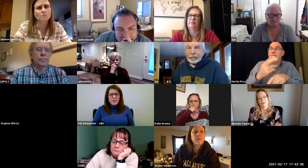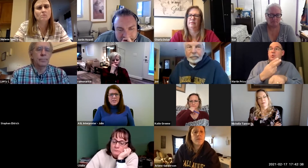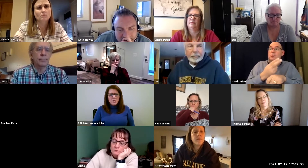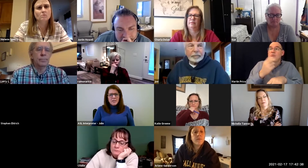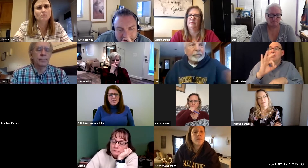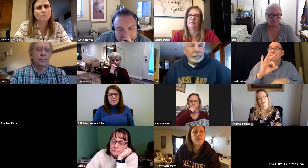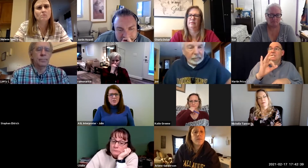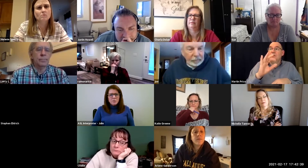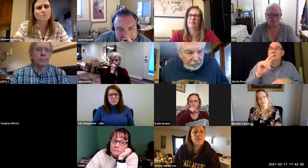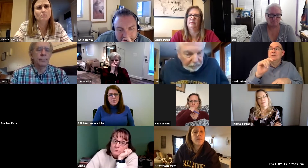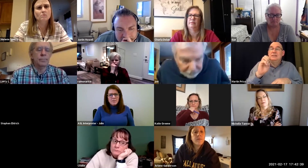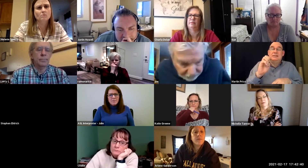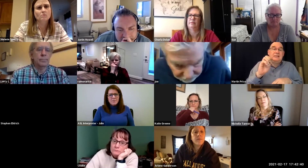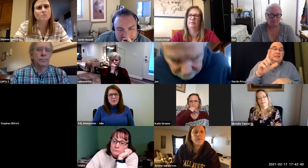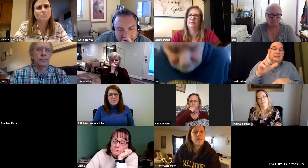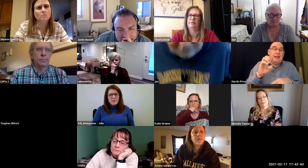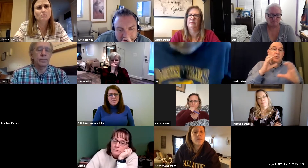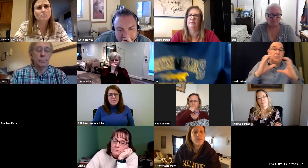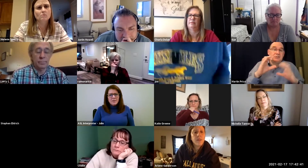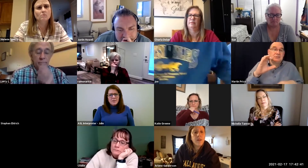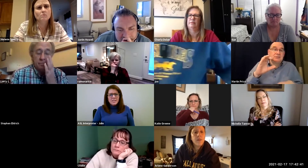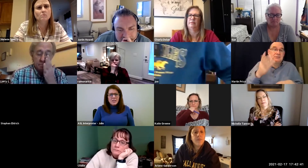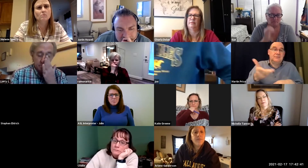old, provide training on the use of